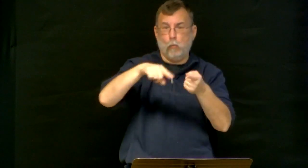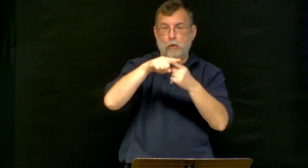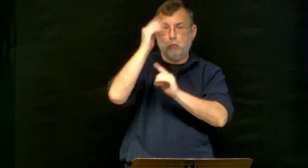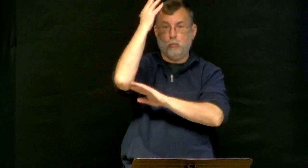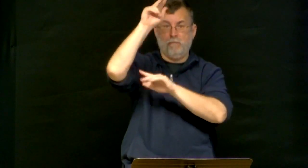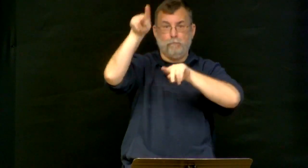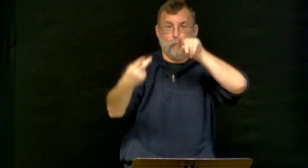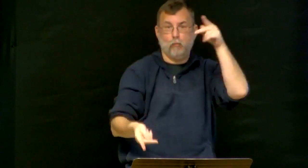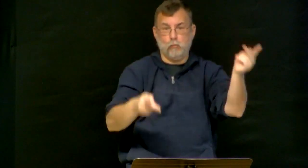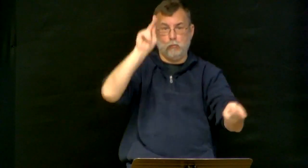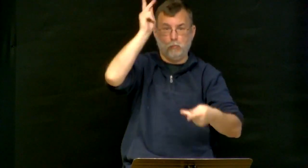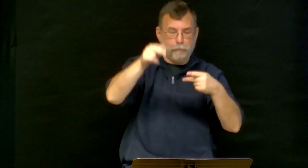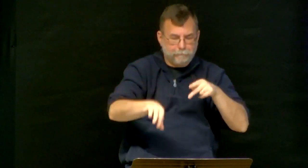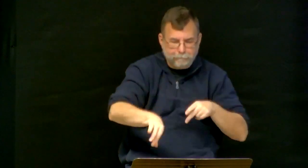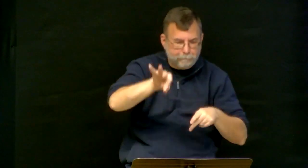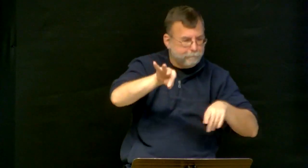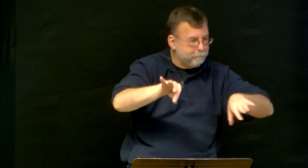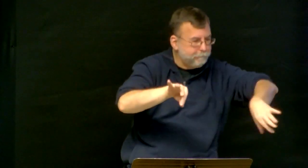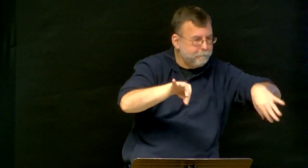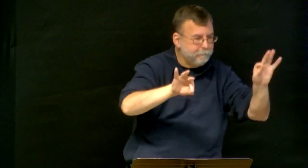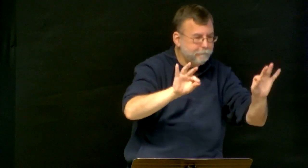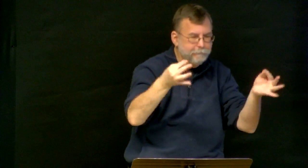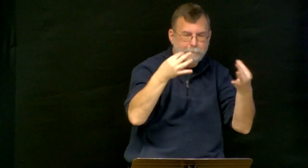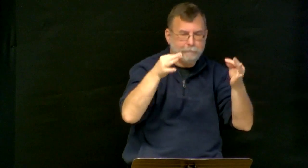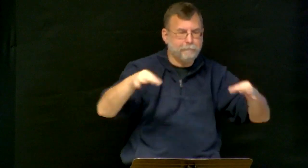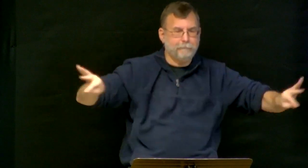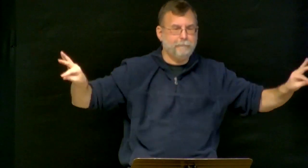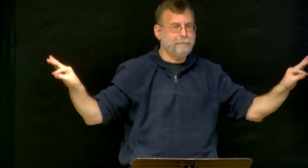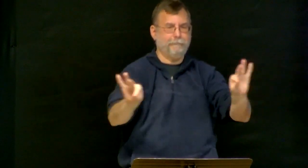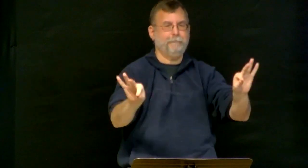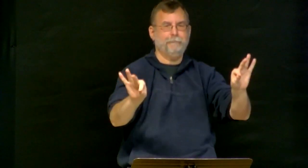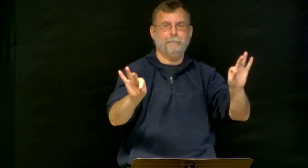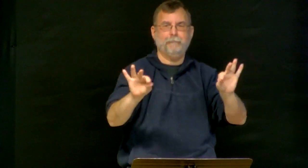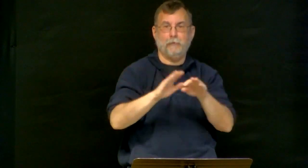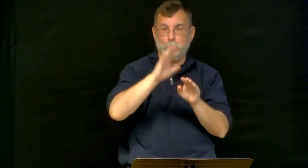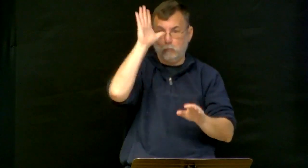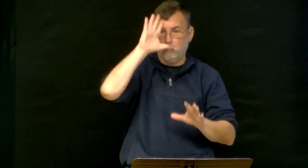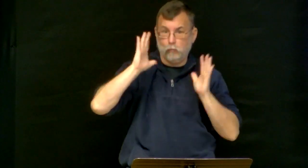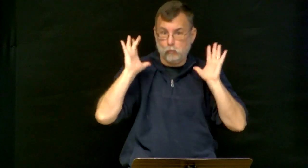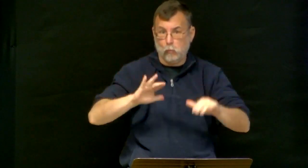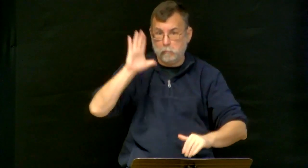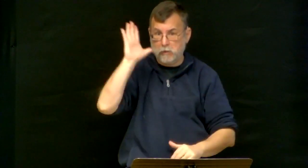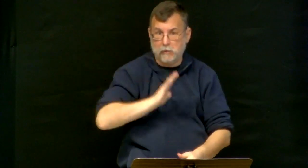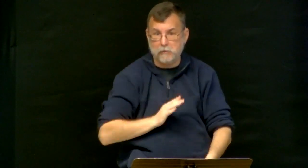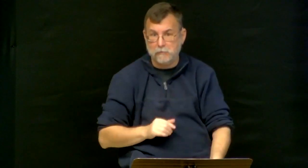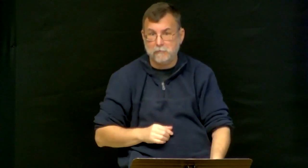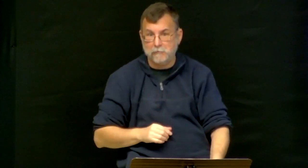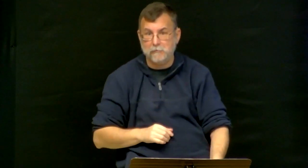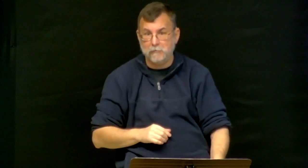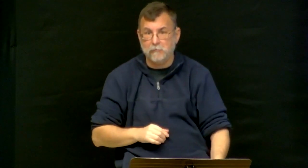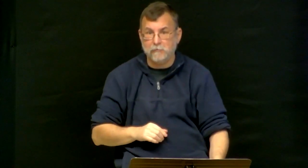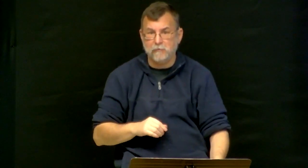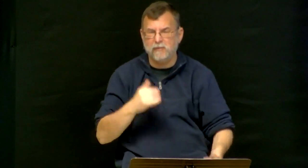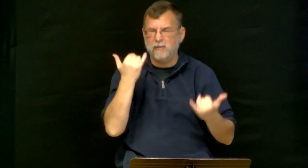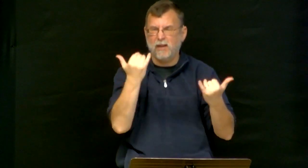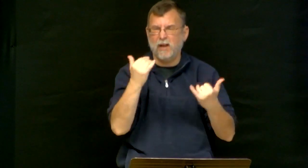and you find twigs that might fall off from the tree. You need to find two. You stick them into the snowman, and then he's got